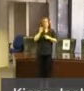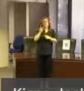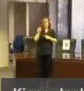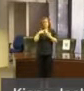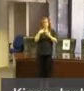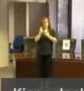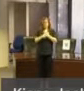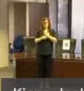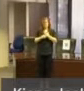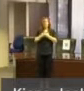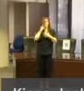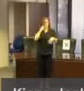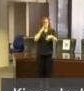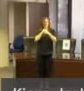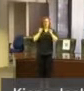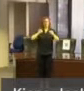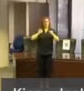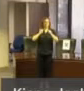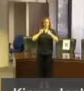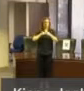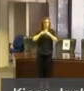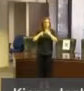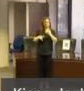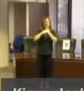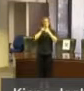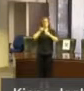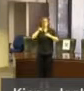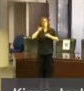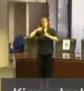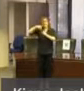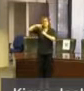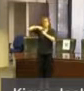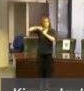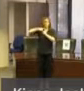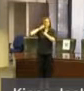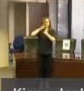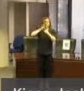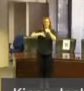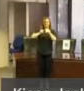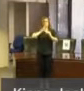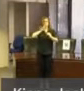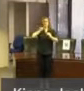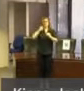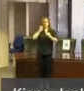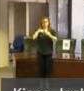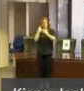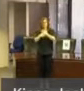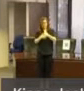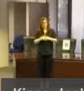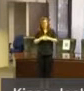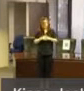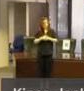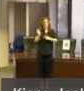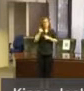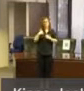to earn 120 well-being points for completing the Real Age program. There is also a new Unwinding Anxiety